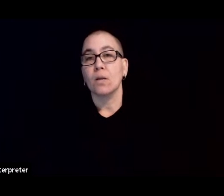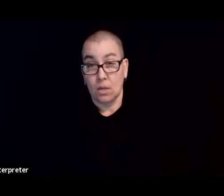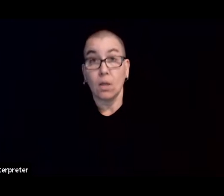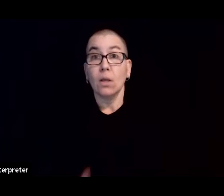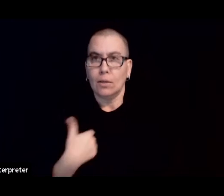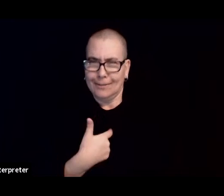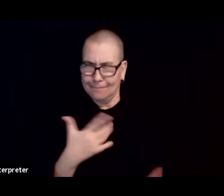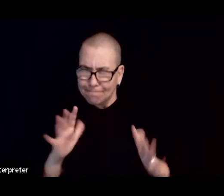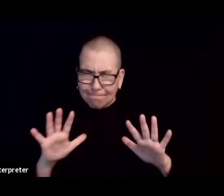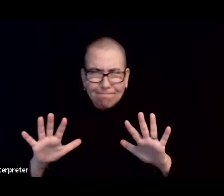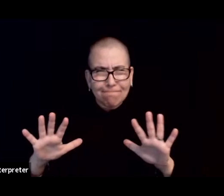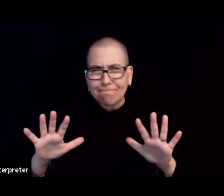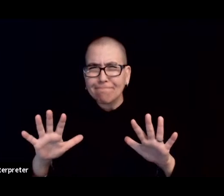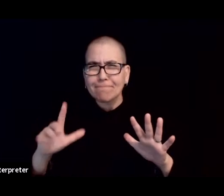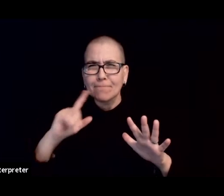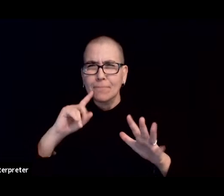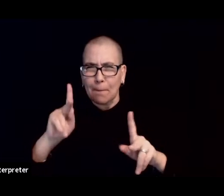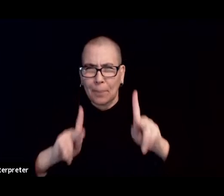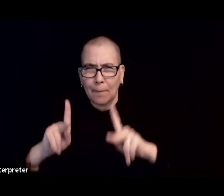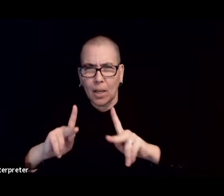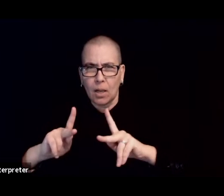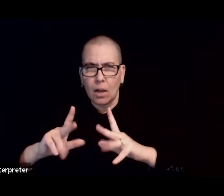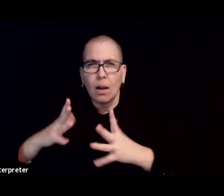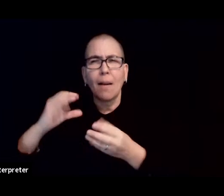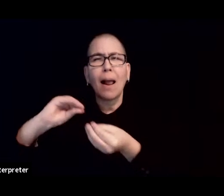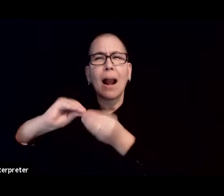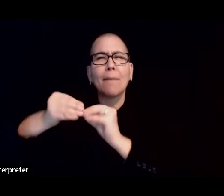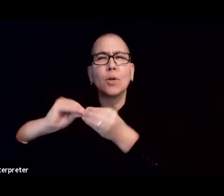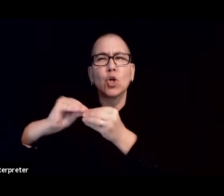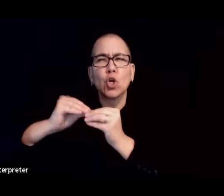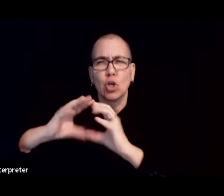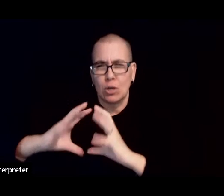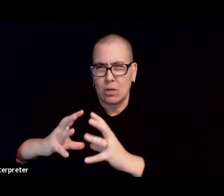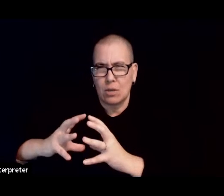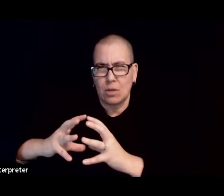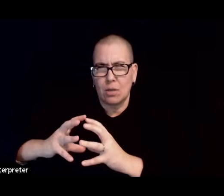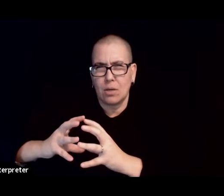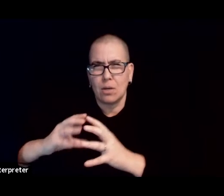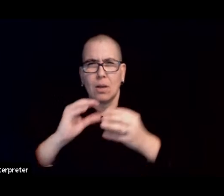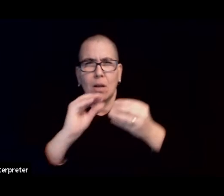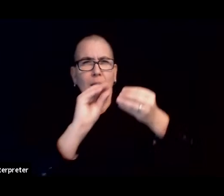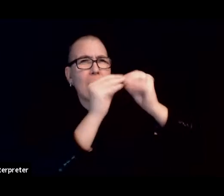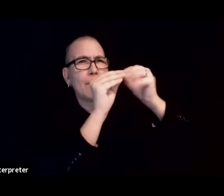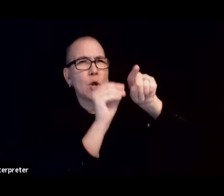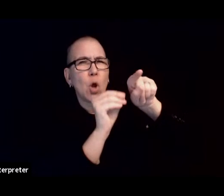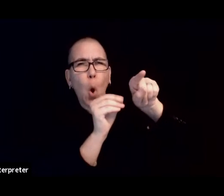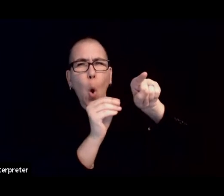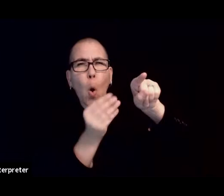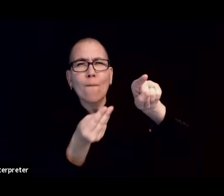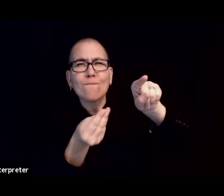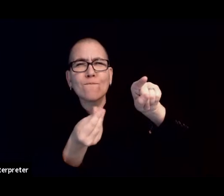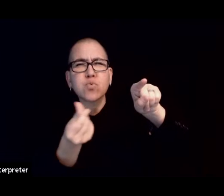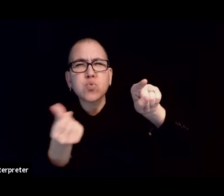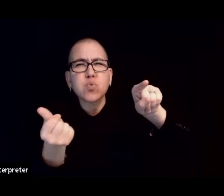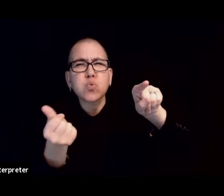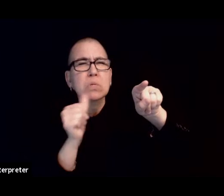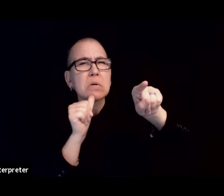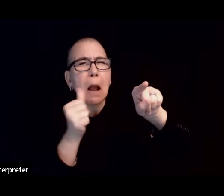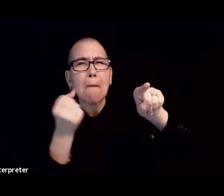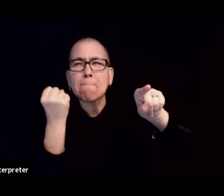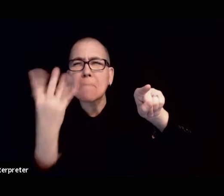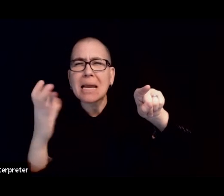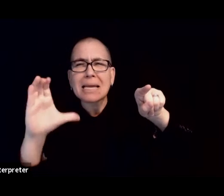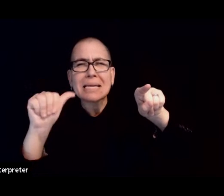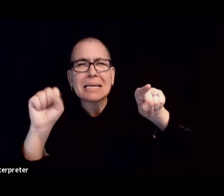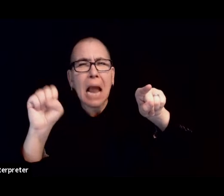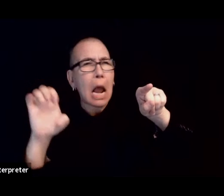a population in a region falls into the highest quartile of social vulnerability.